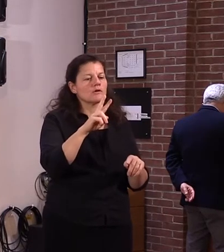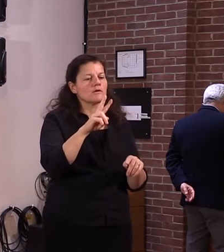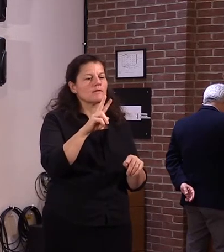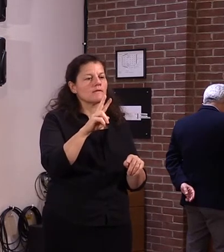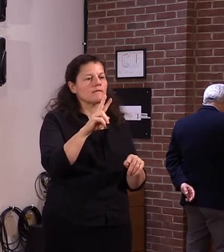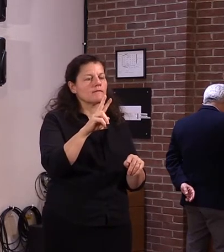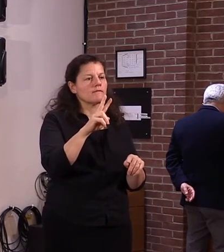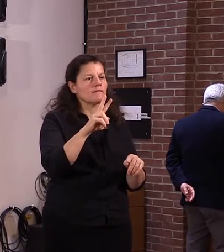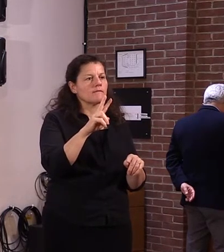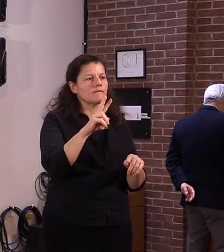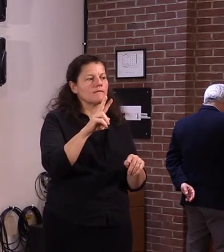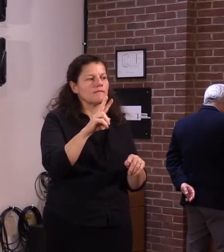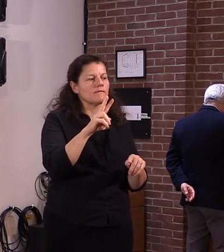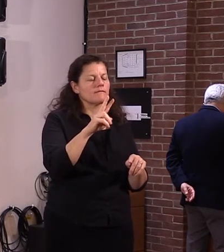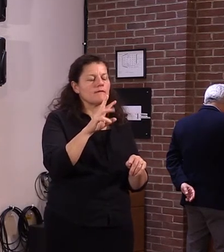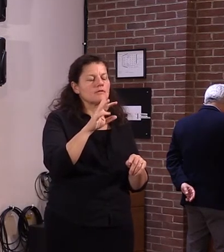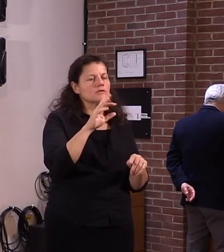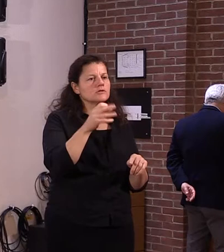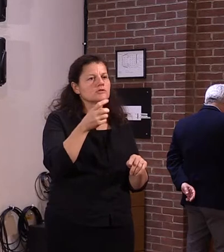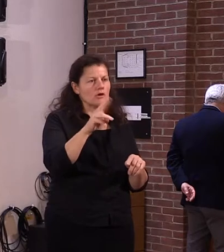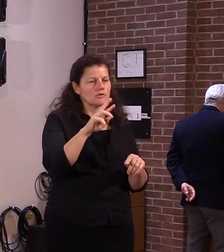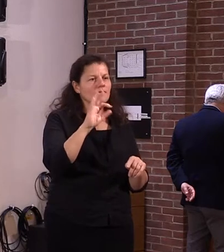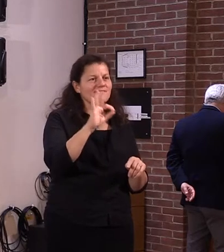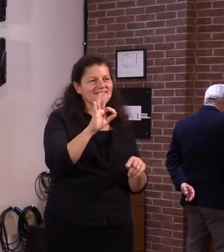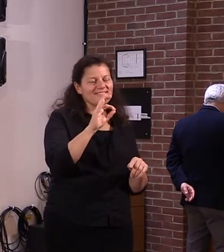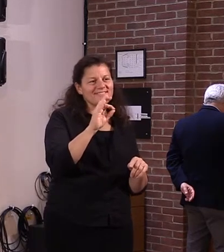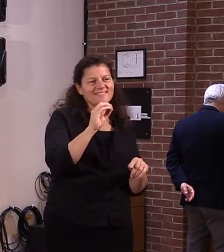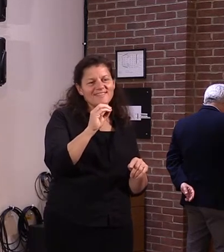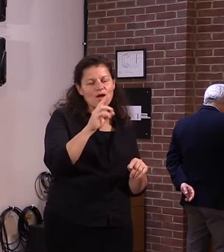lab and approved funding for it